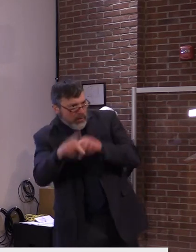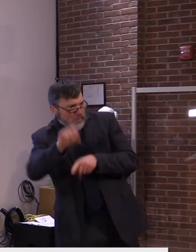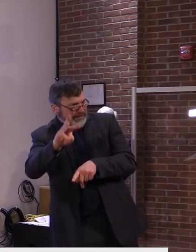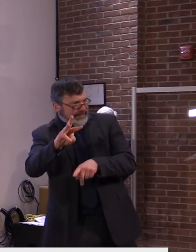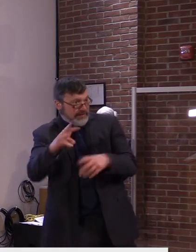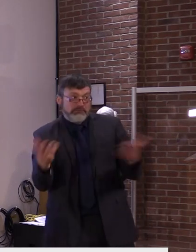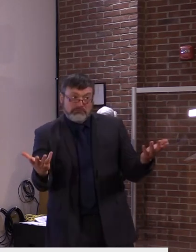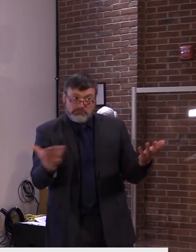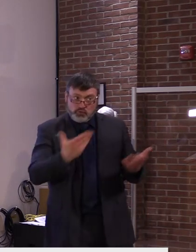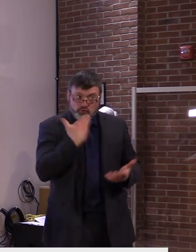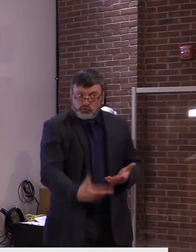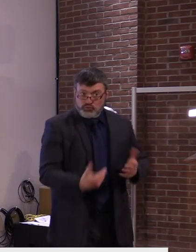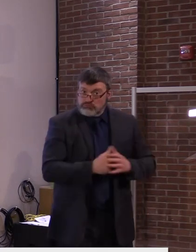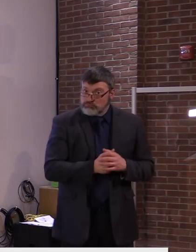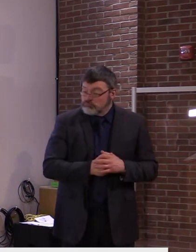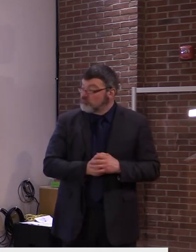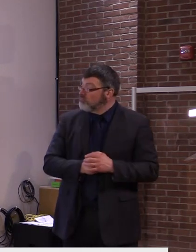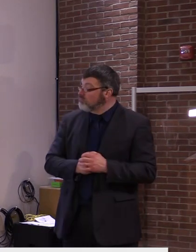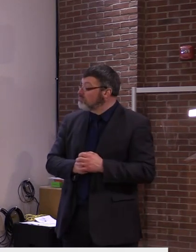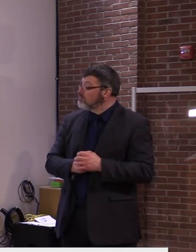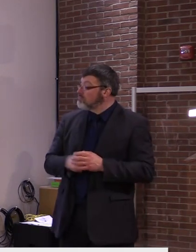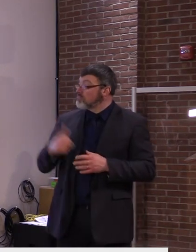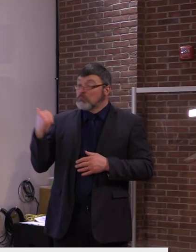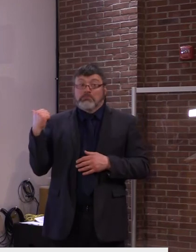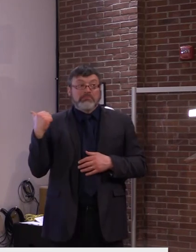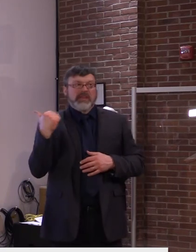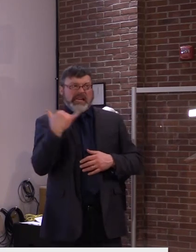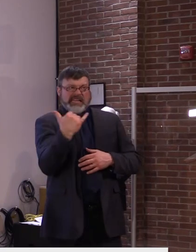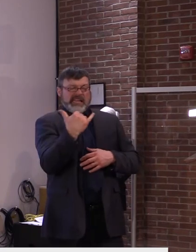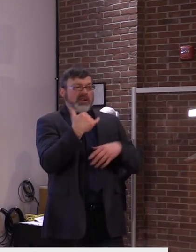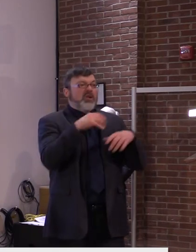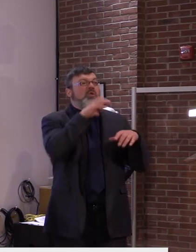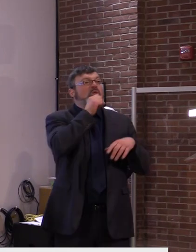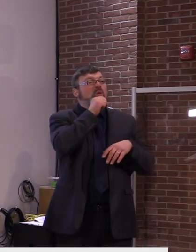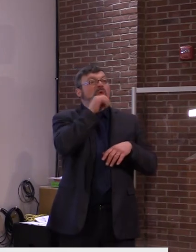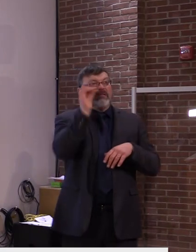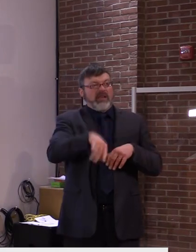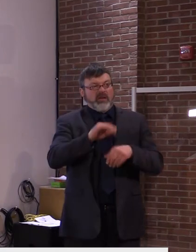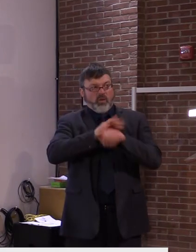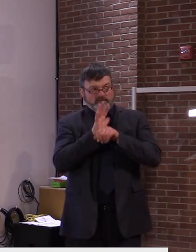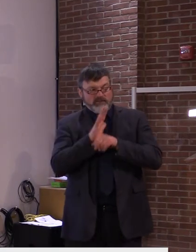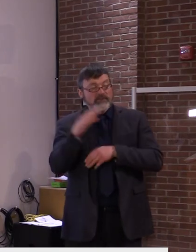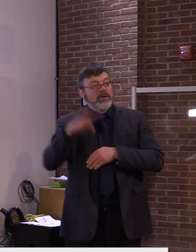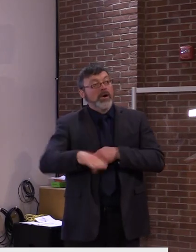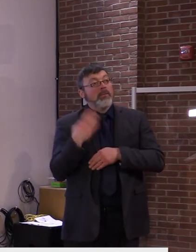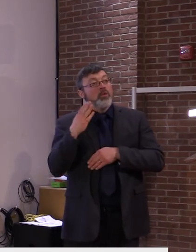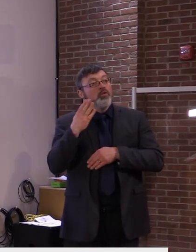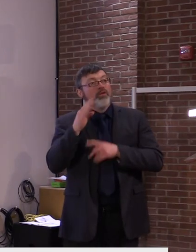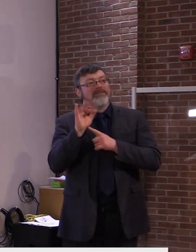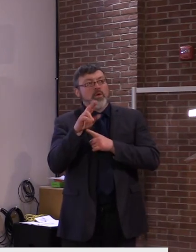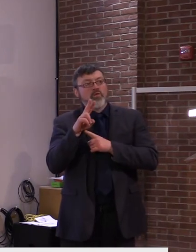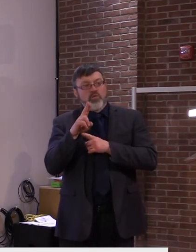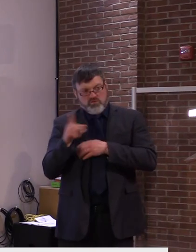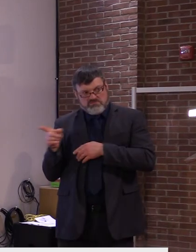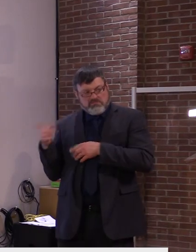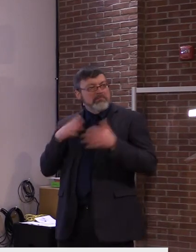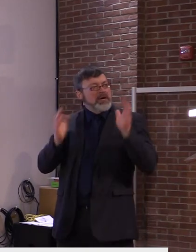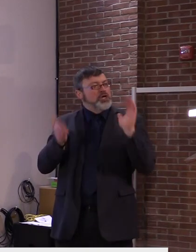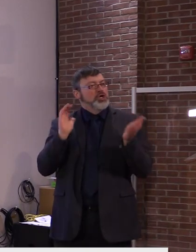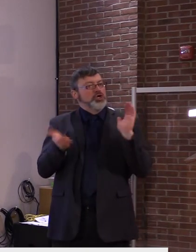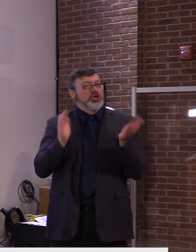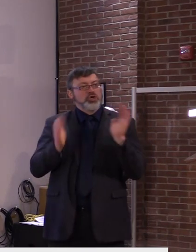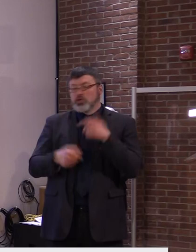This time of year, we would normally see a tremendous amount of influenza. We would see on